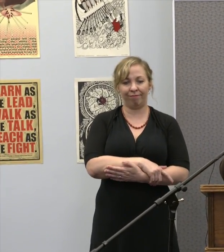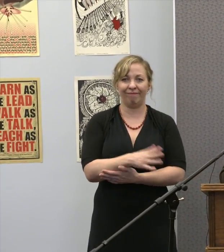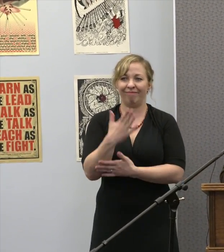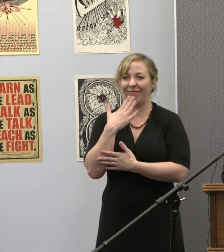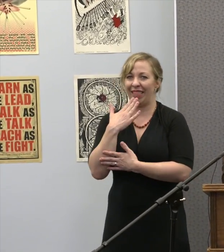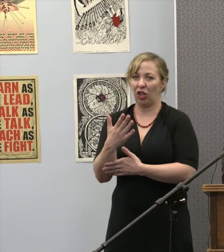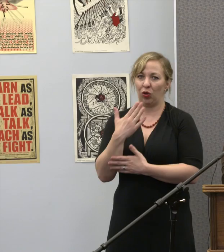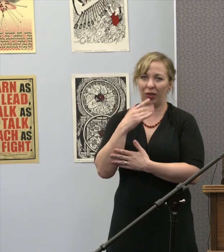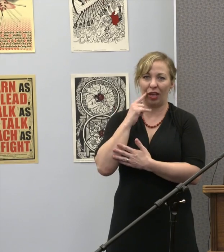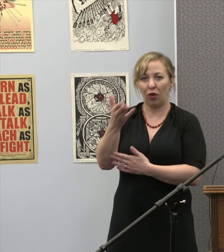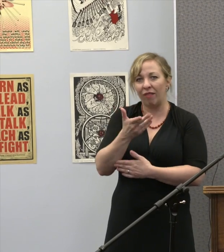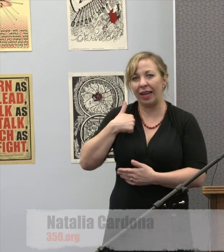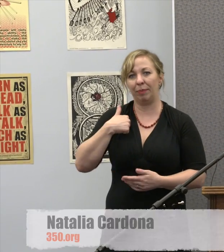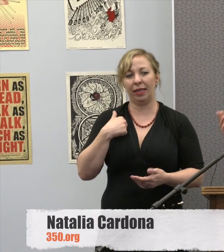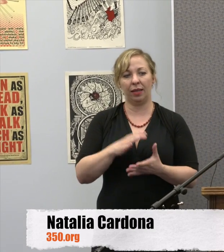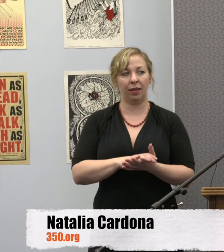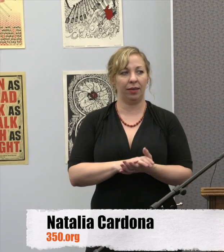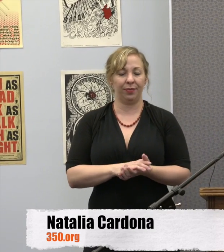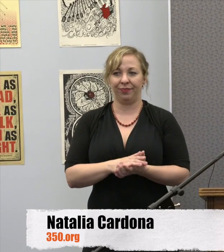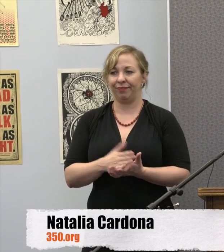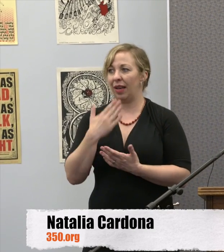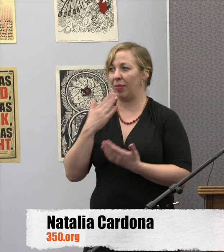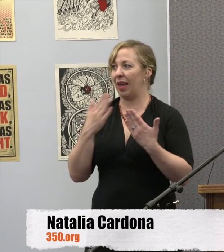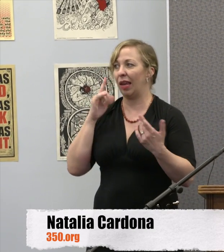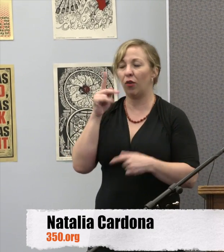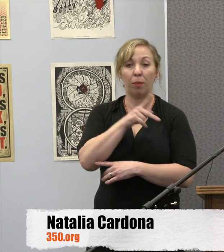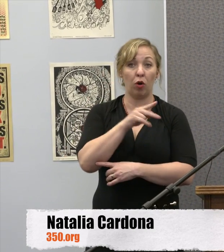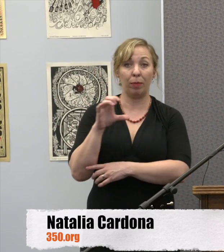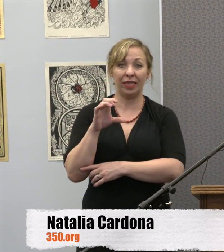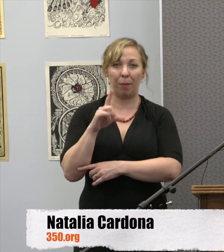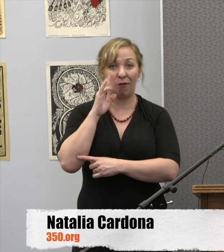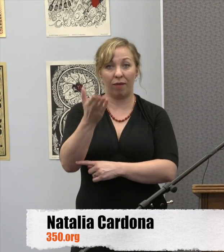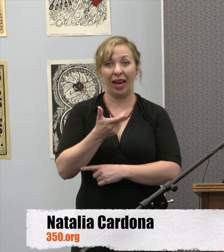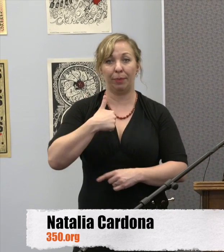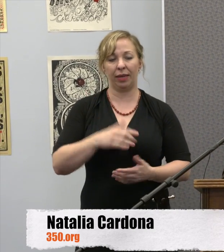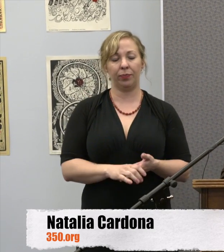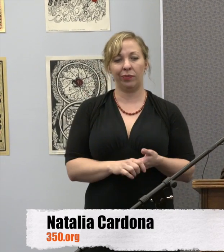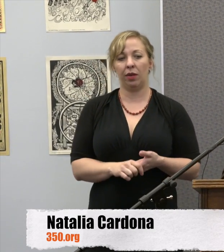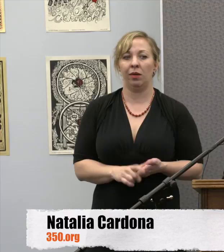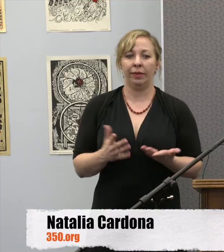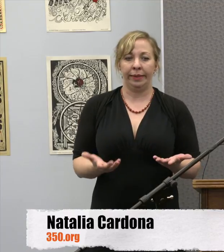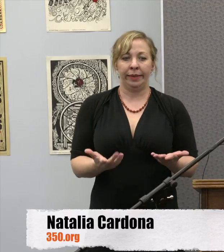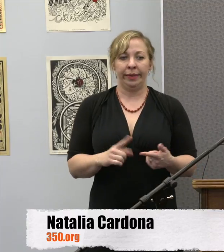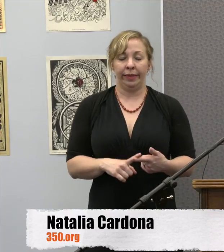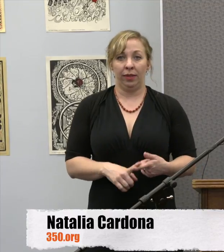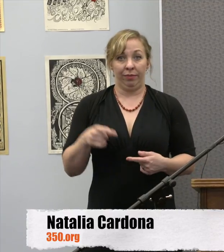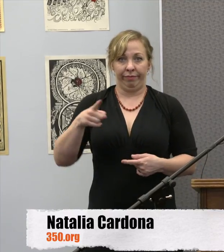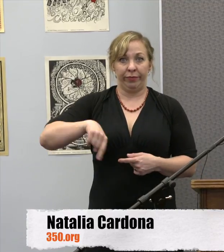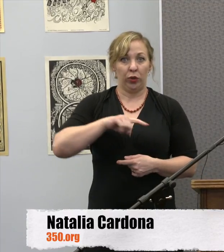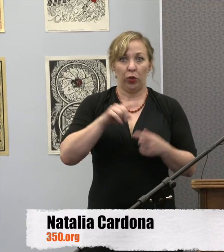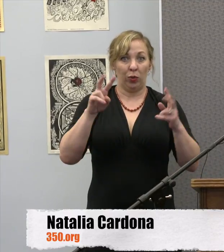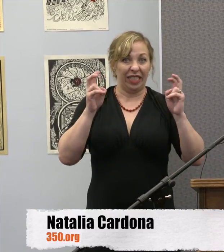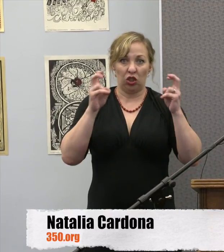Thanks, everybody. Thank you for having me, and I'm really thankful to the Poor People's Campaign for inviting me. These issues are really